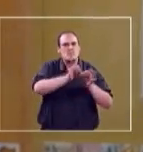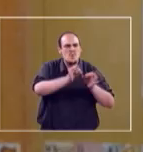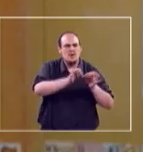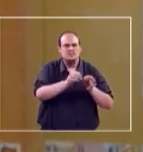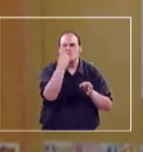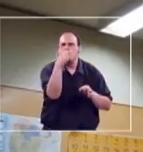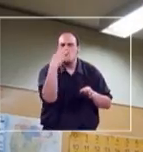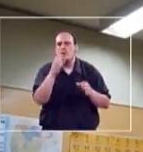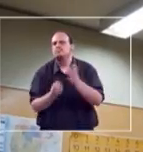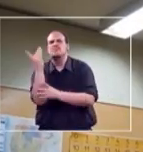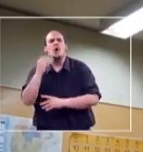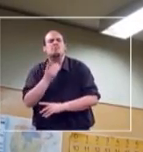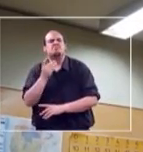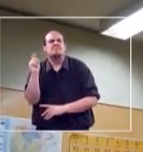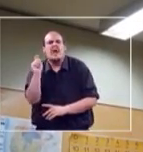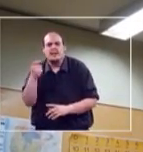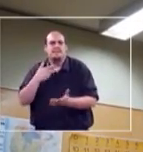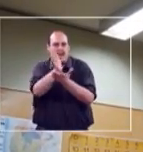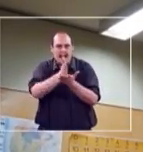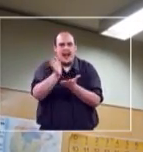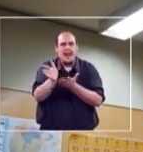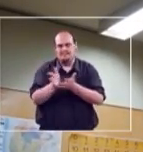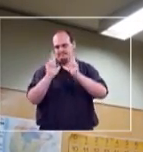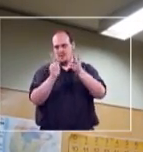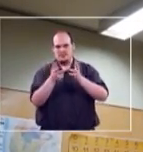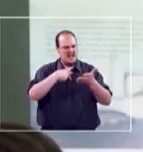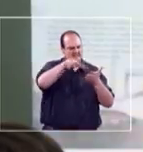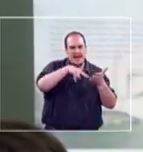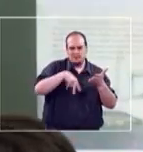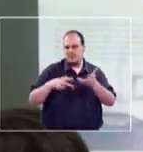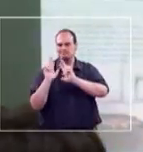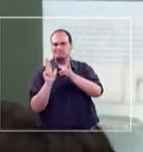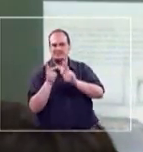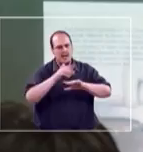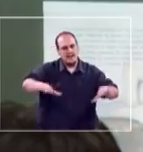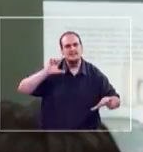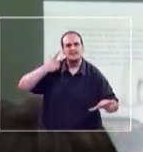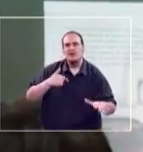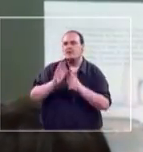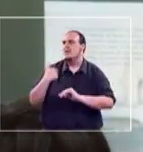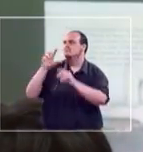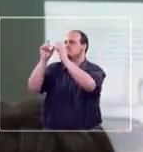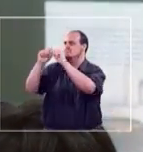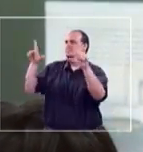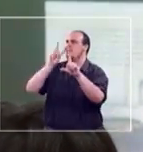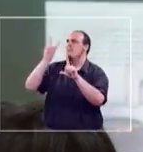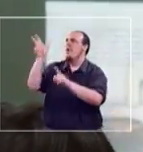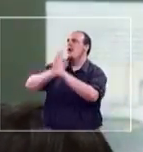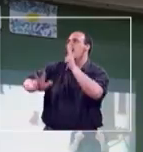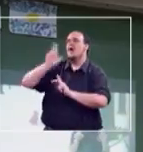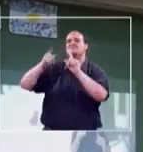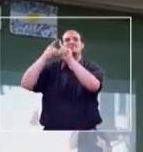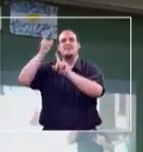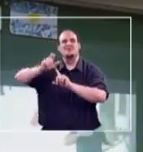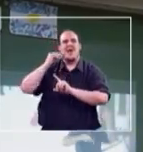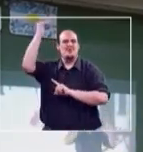is behind the video books project, which encourages sign language through reading, not narration. It also connects deaf children with deaf